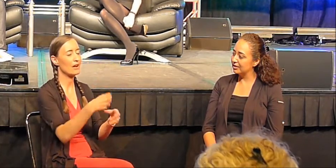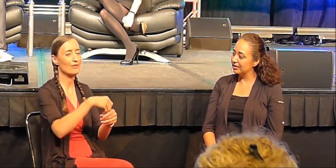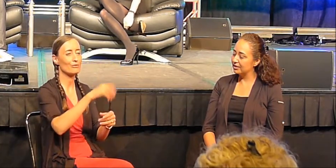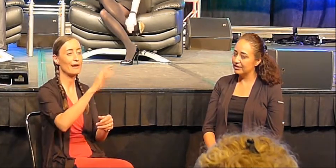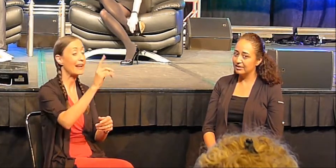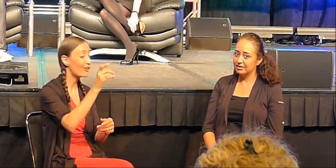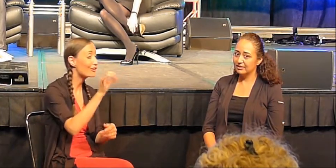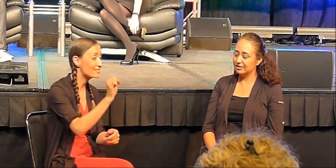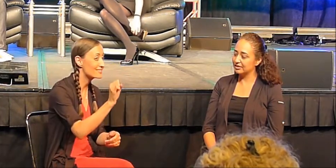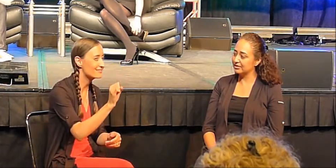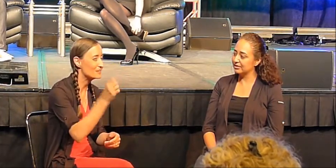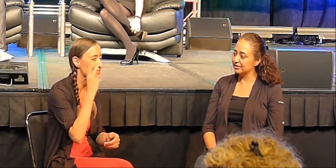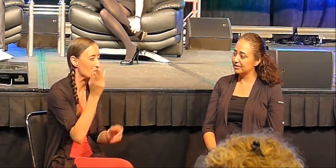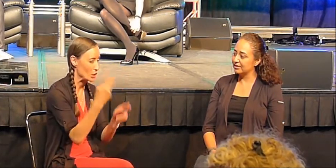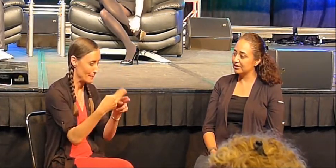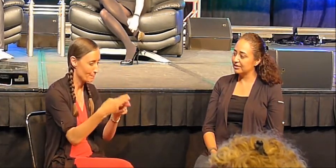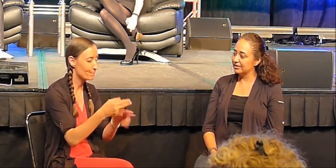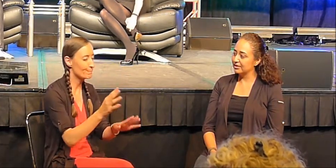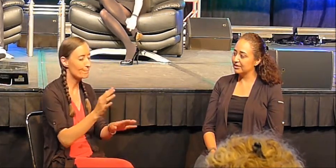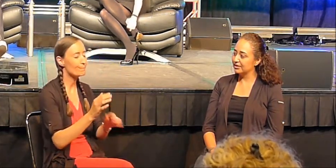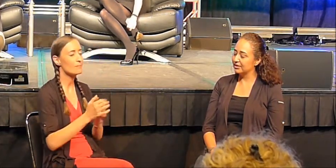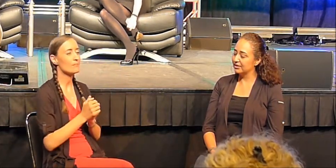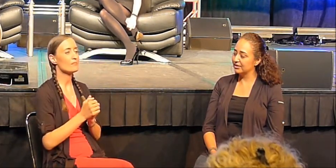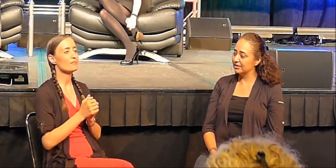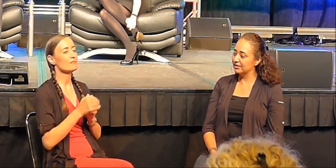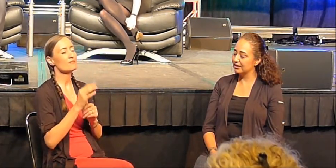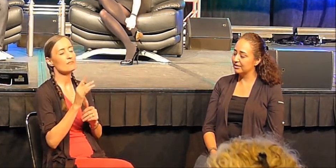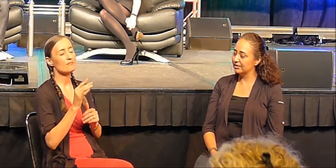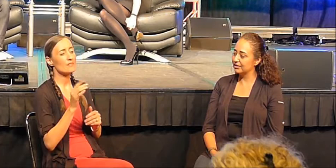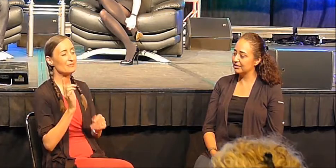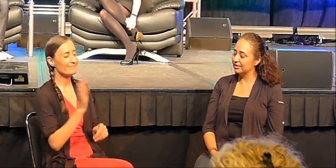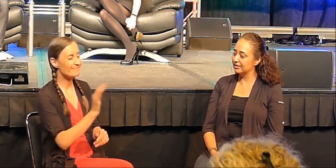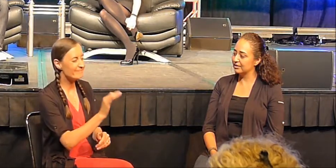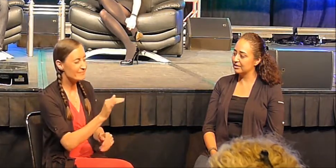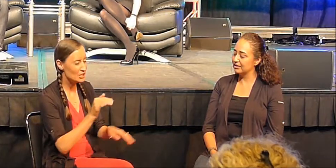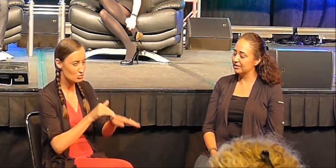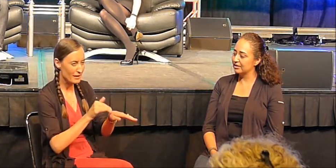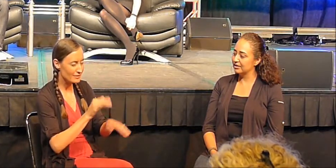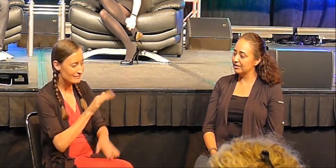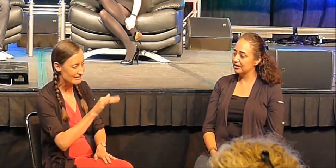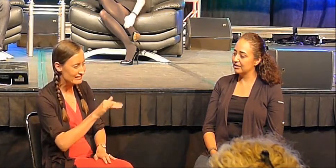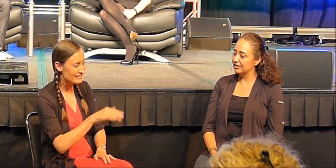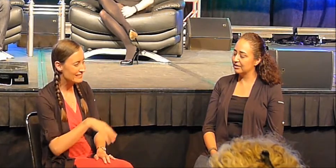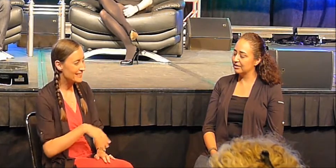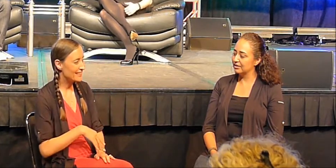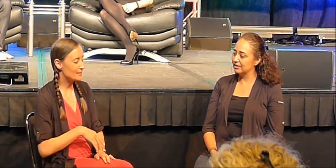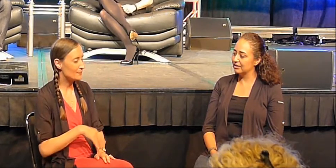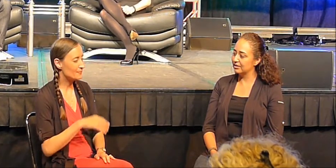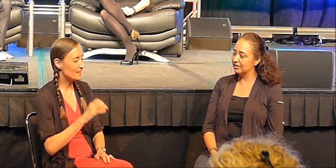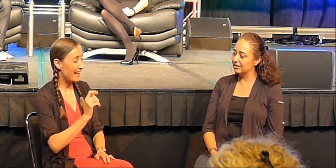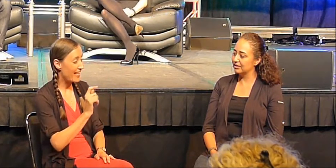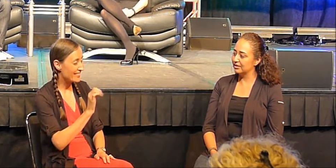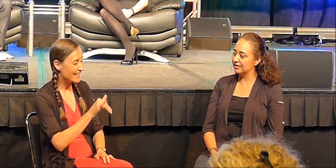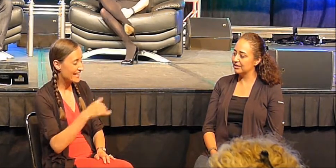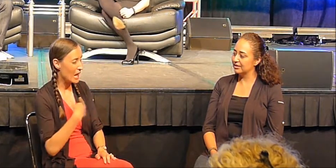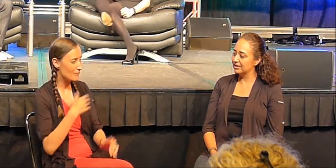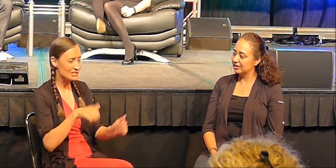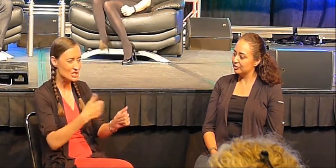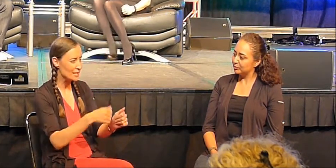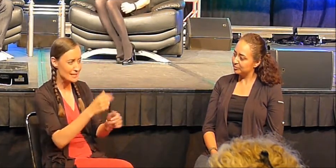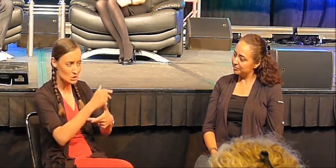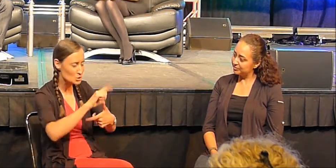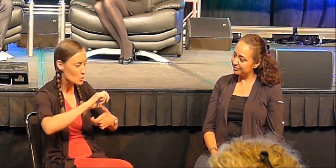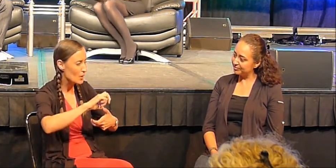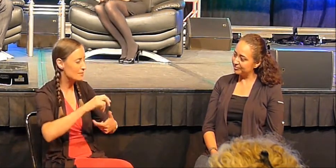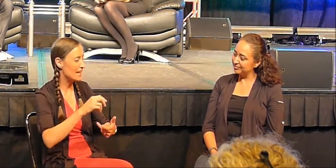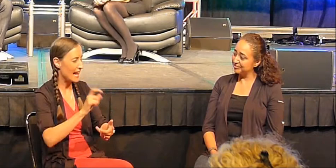Steven's, yeah? And I went up to her one day in the trailer and I said, Kathy, I'm playing this storm chaser. I feel like I need to